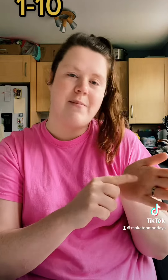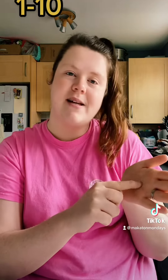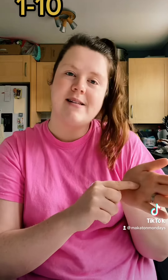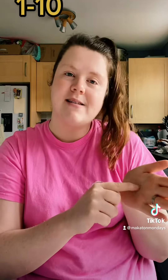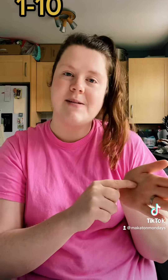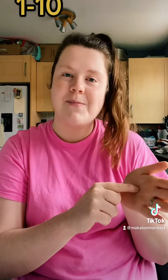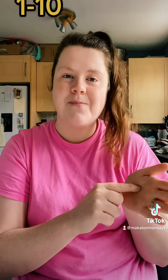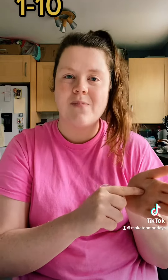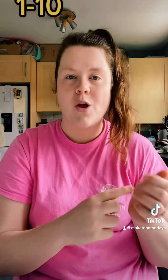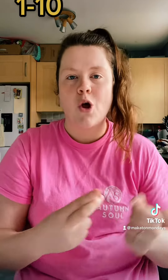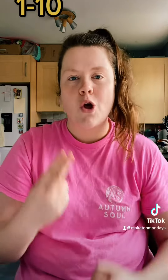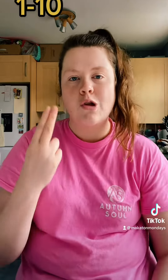2 more tablets.